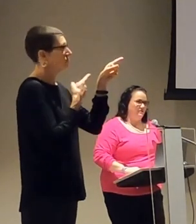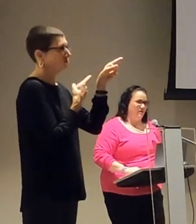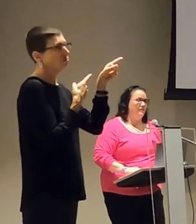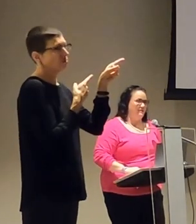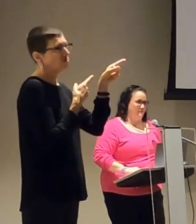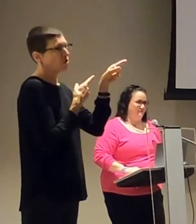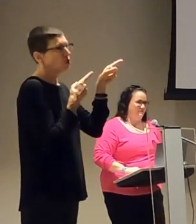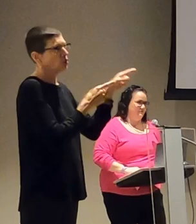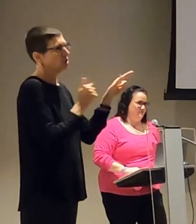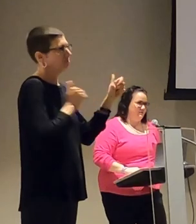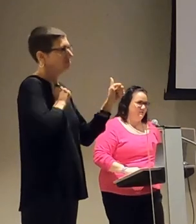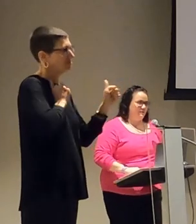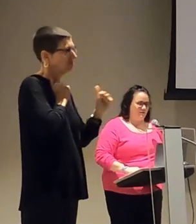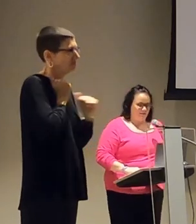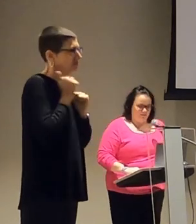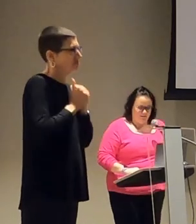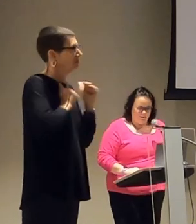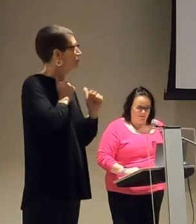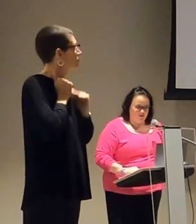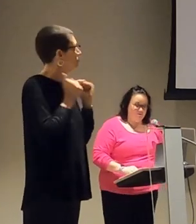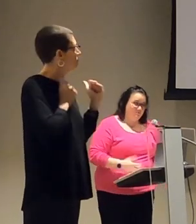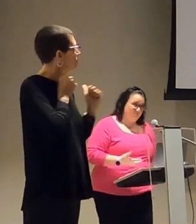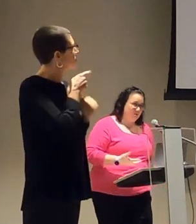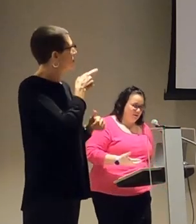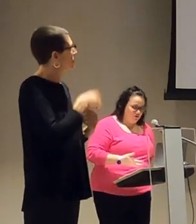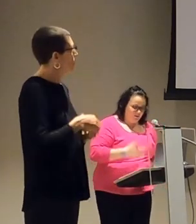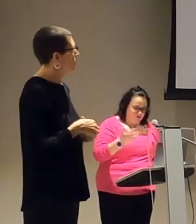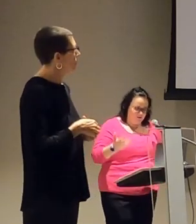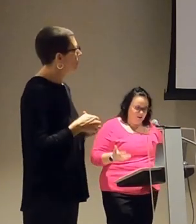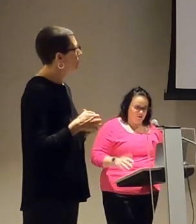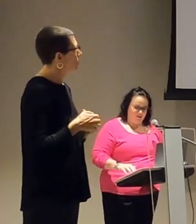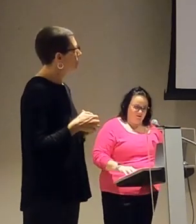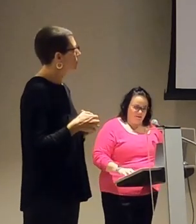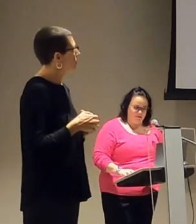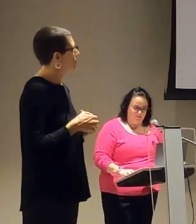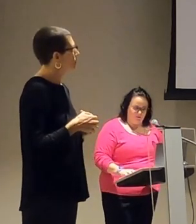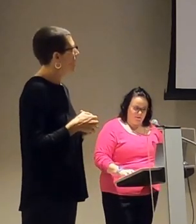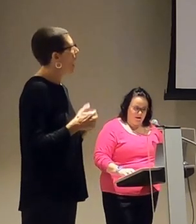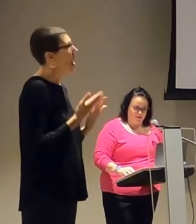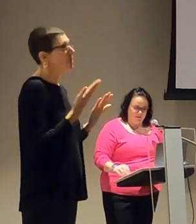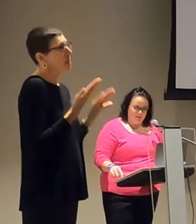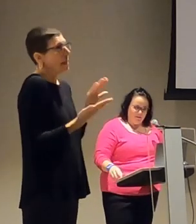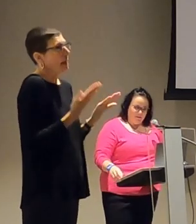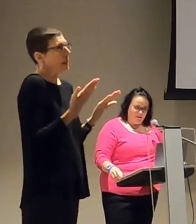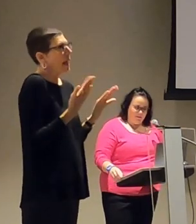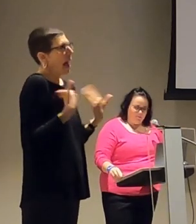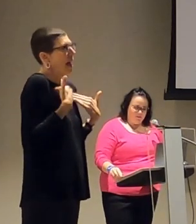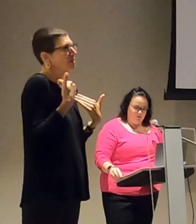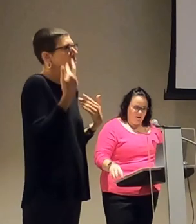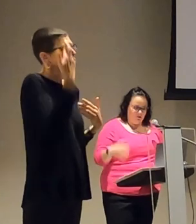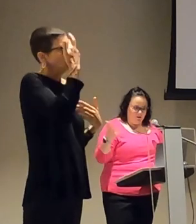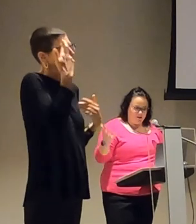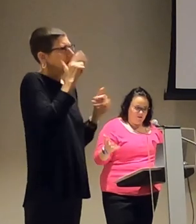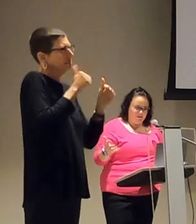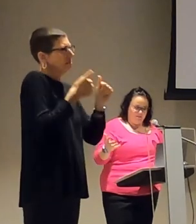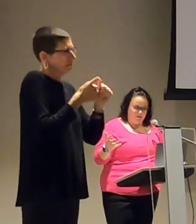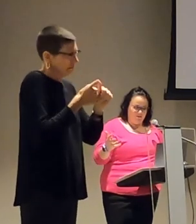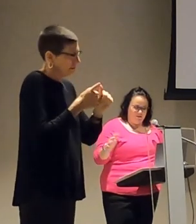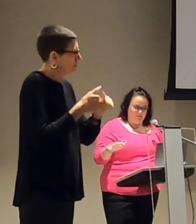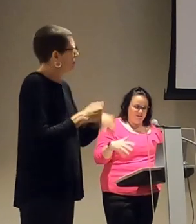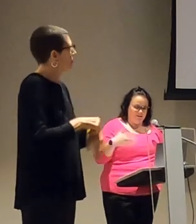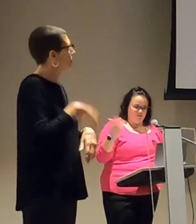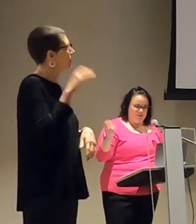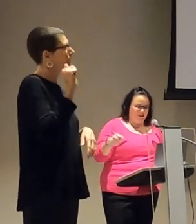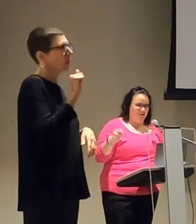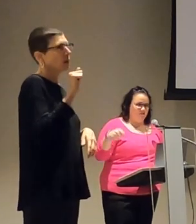She is aggressive. And there's potentially a reason for that. So Caravaggio's